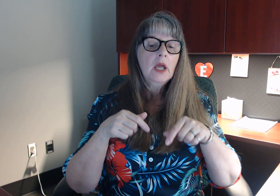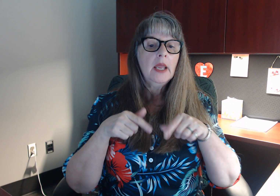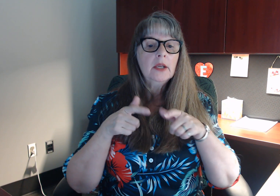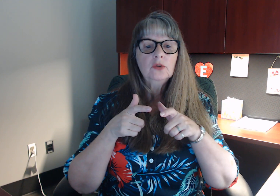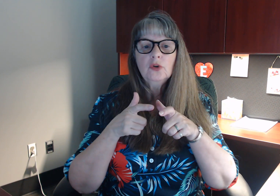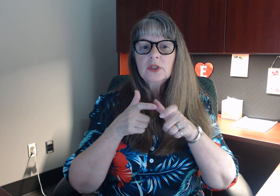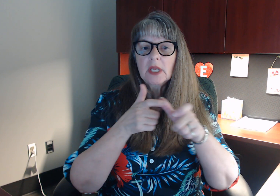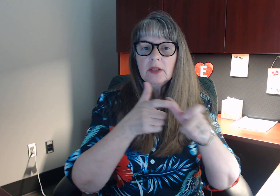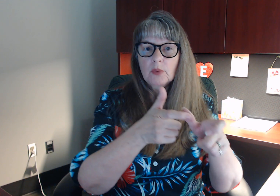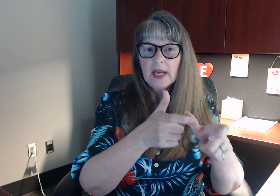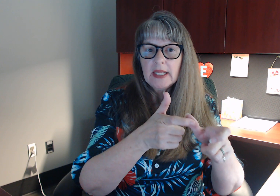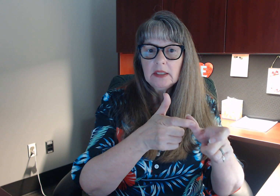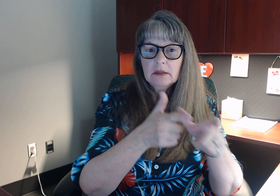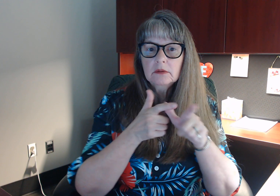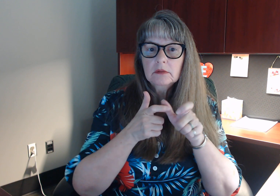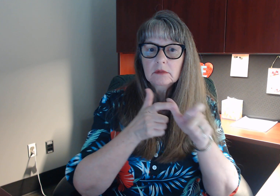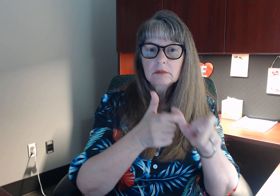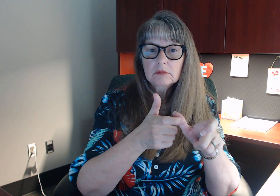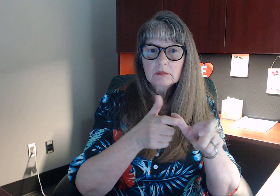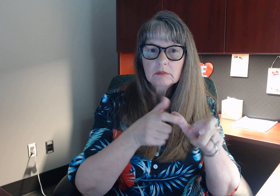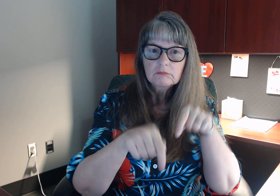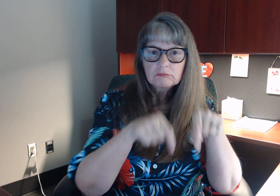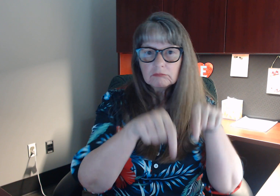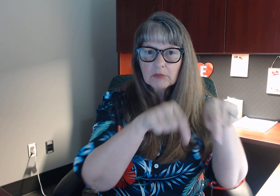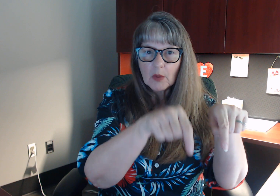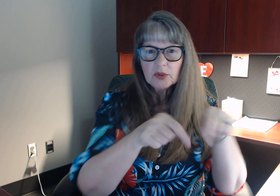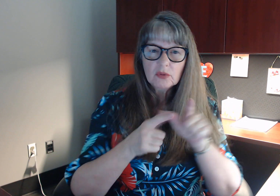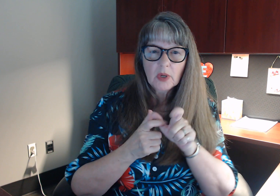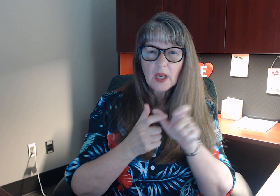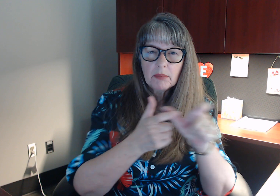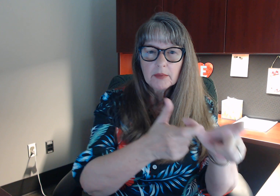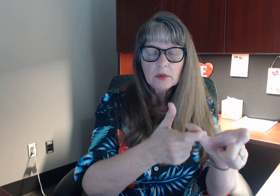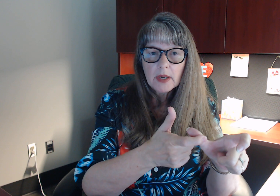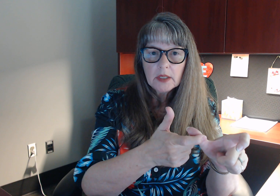and you could say the running. I wouldn't do running. I'd probably do running.